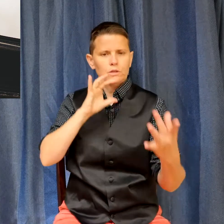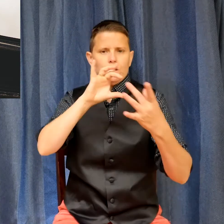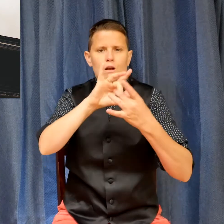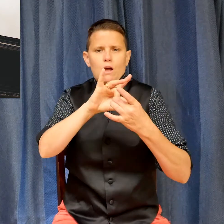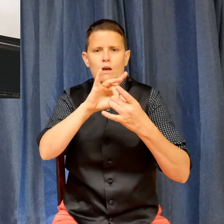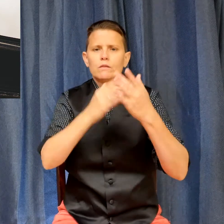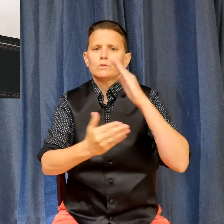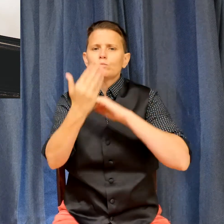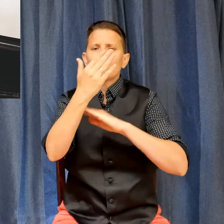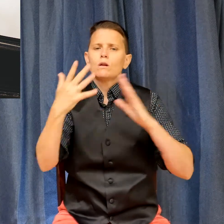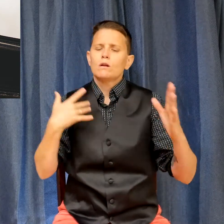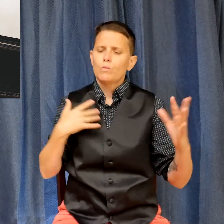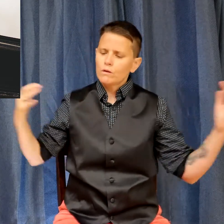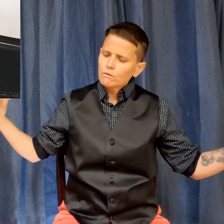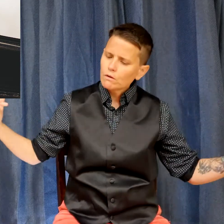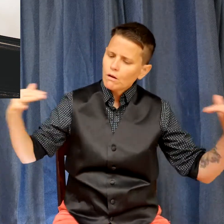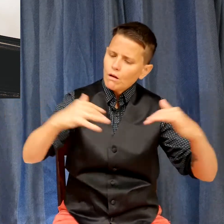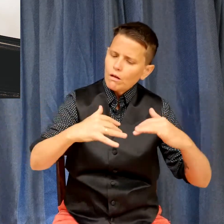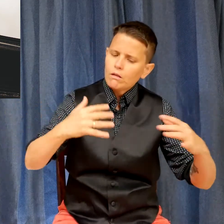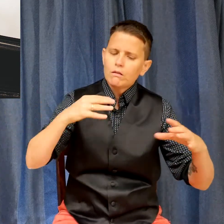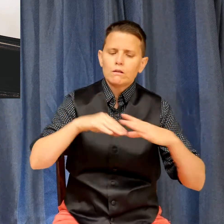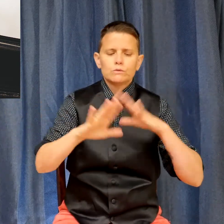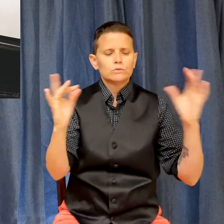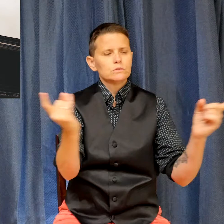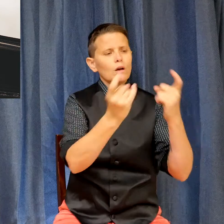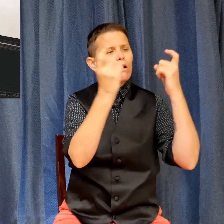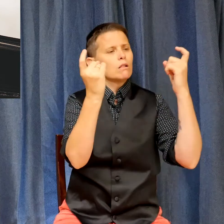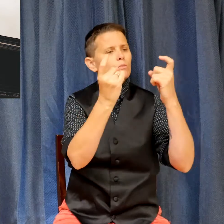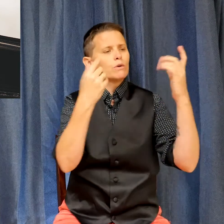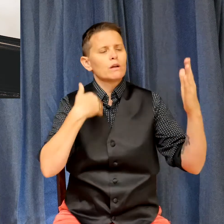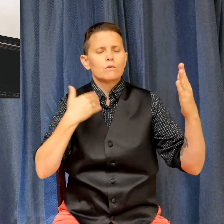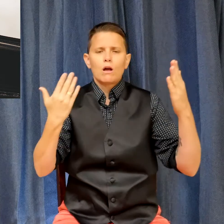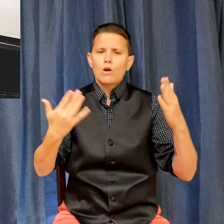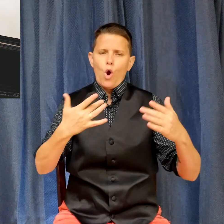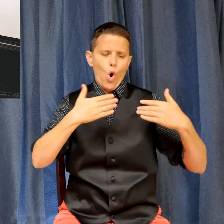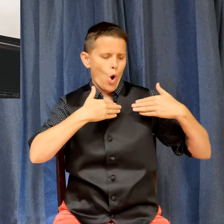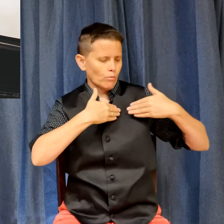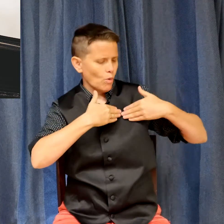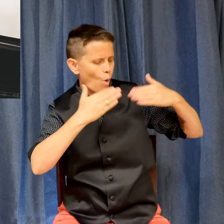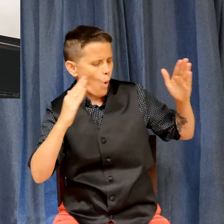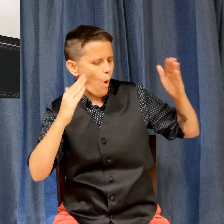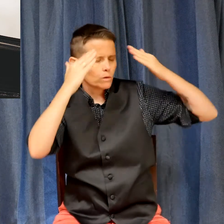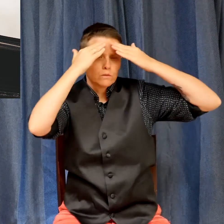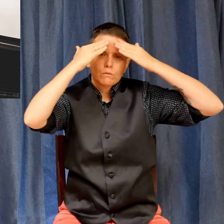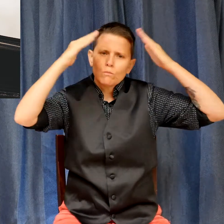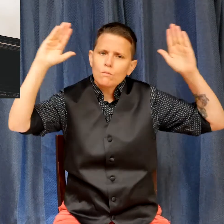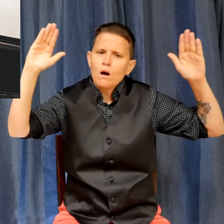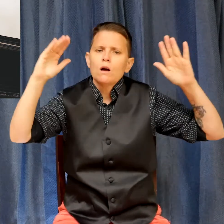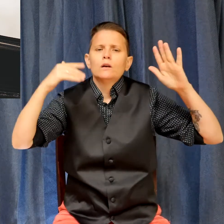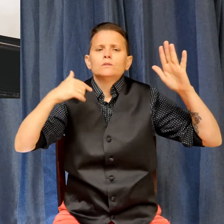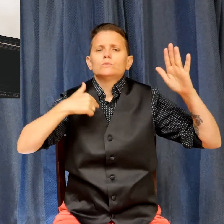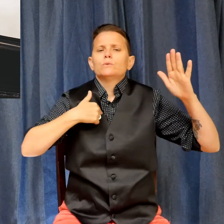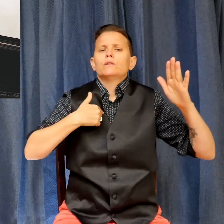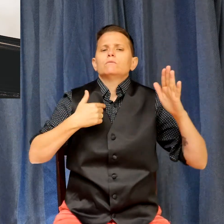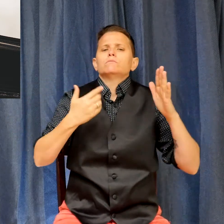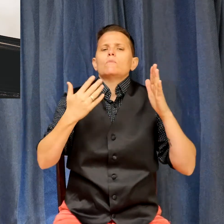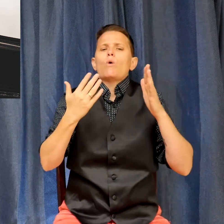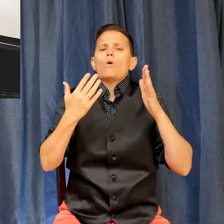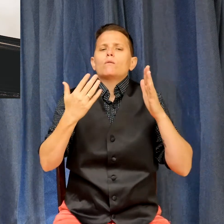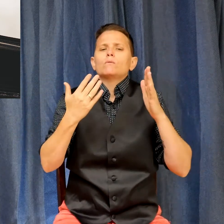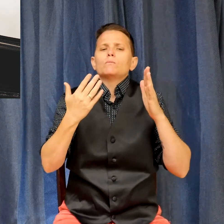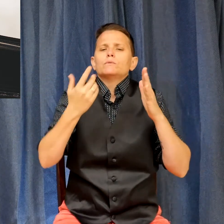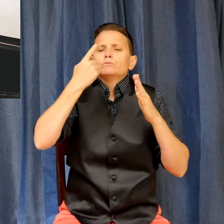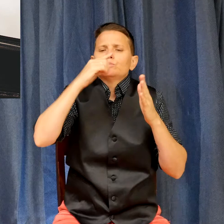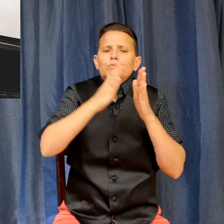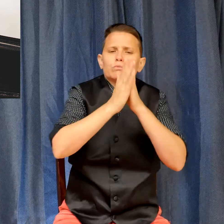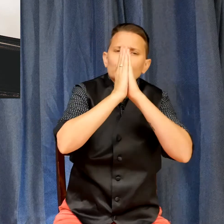in celebration, I know that we open our hearts to the music, to the message, to the prayers, the meditation, and